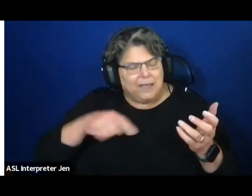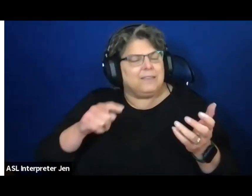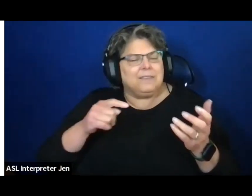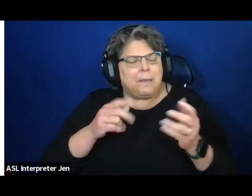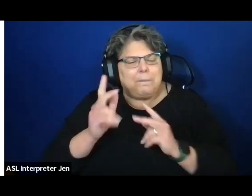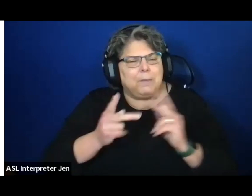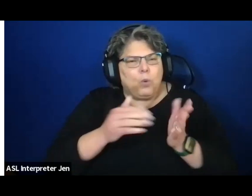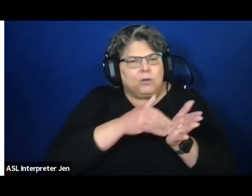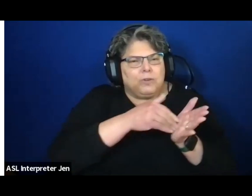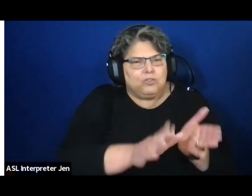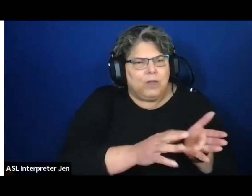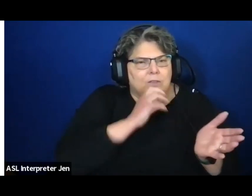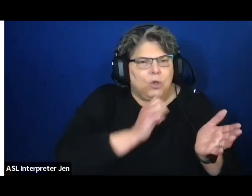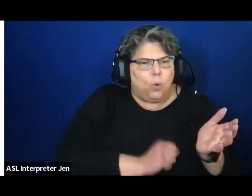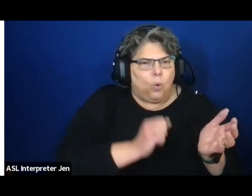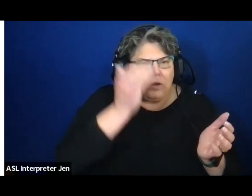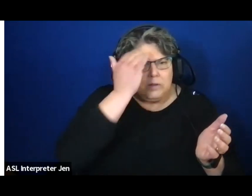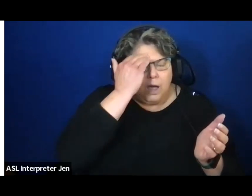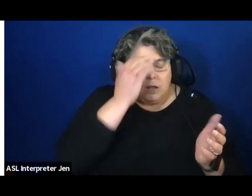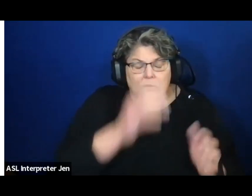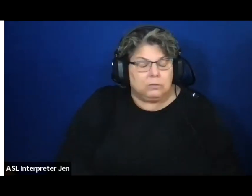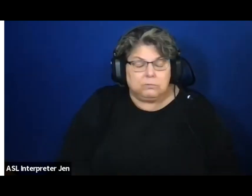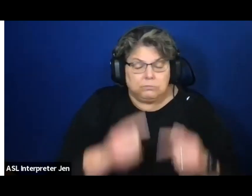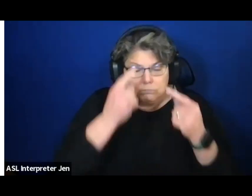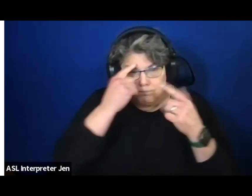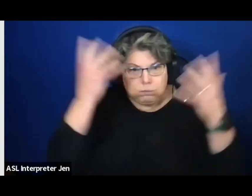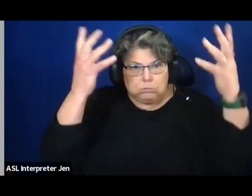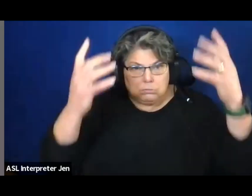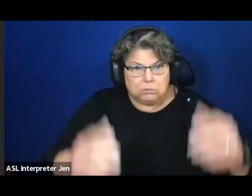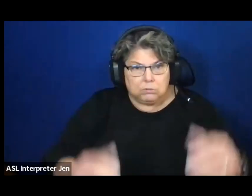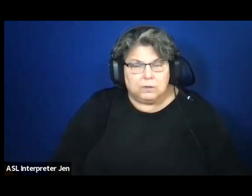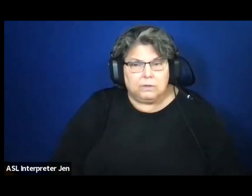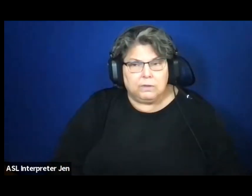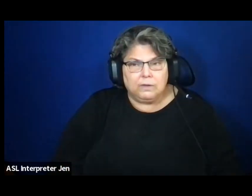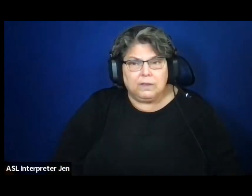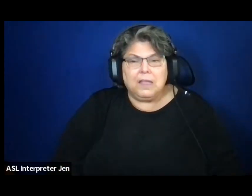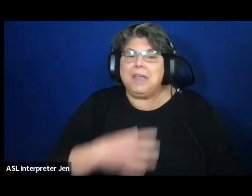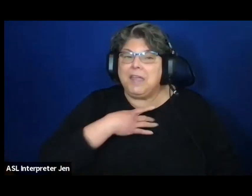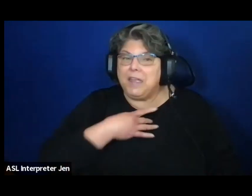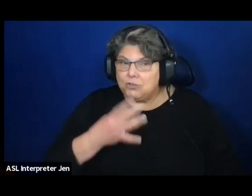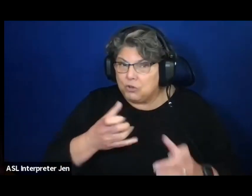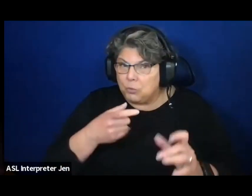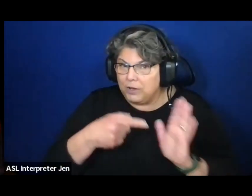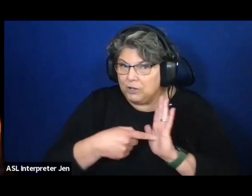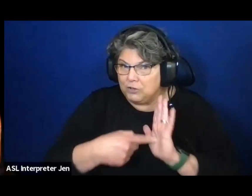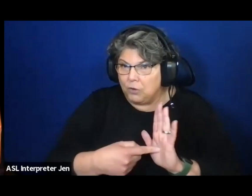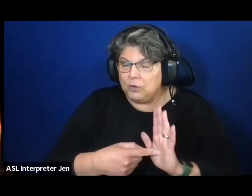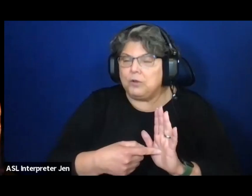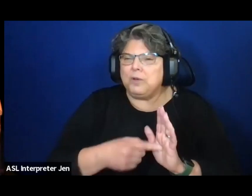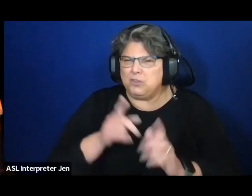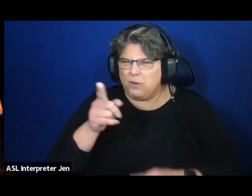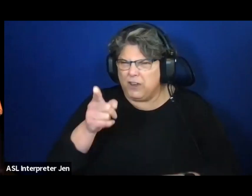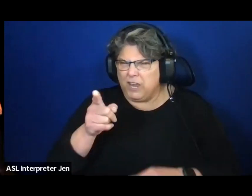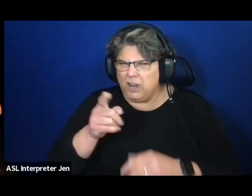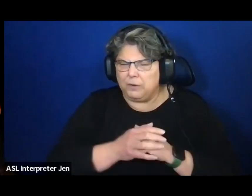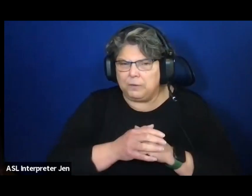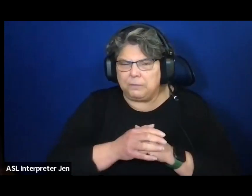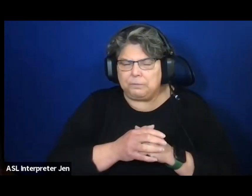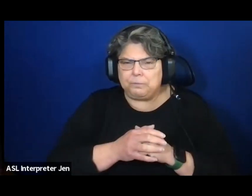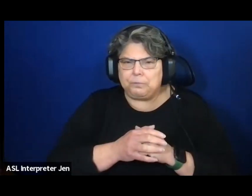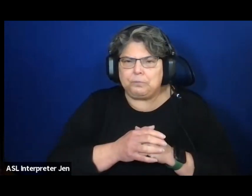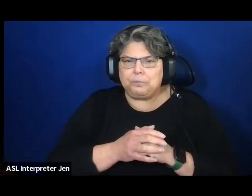mind. Blows my mind. And what the interesting one I want to share with you is over here, okay? The